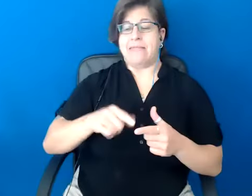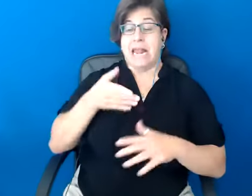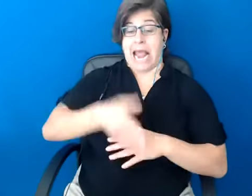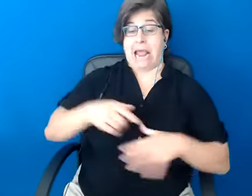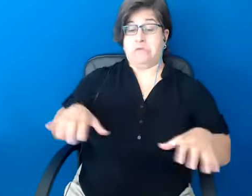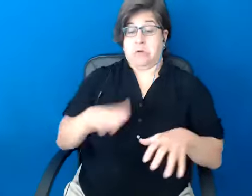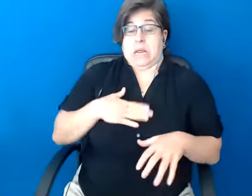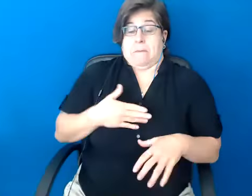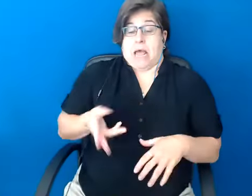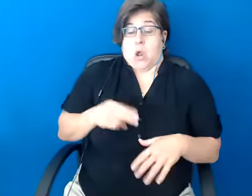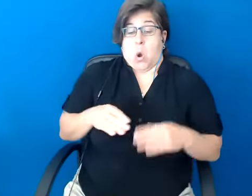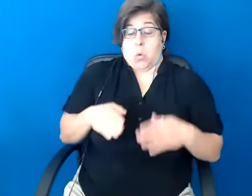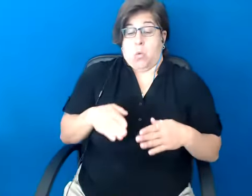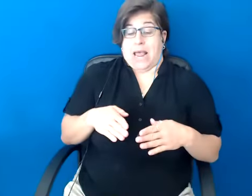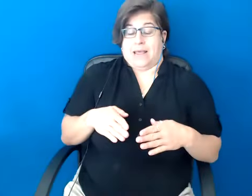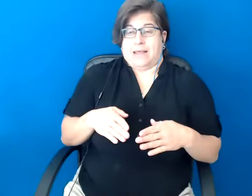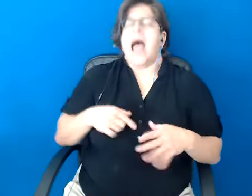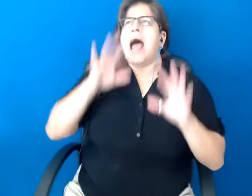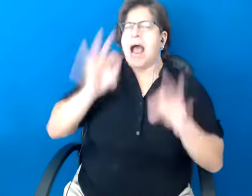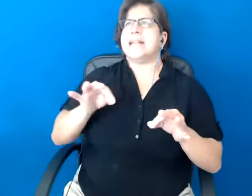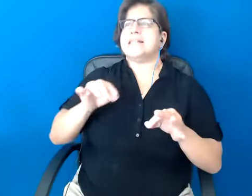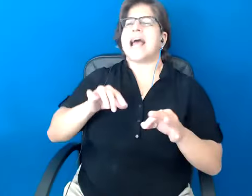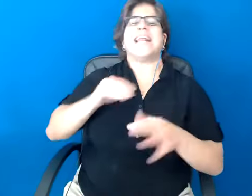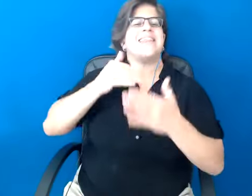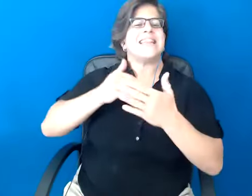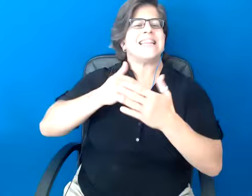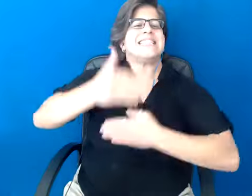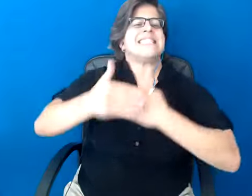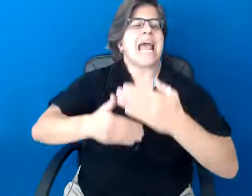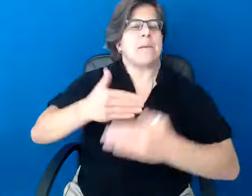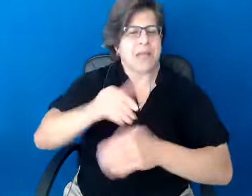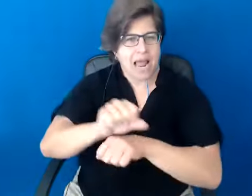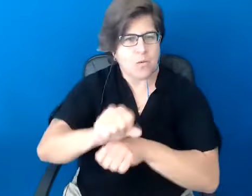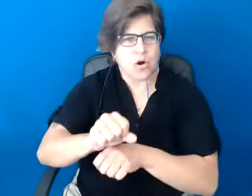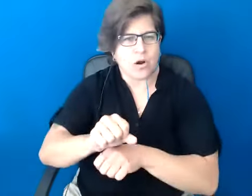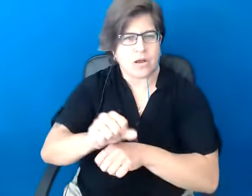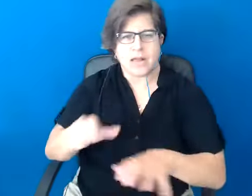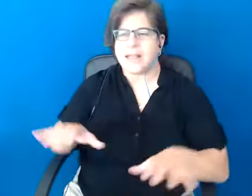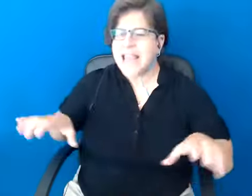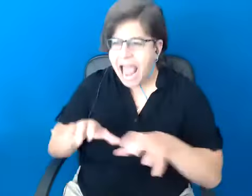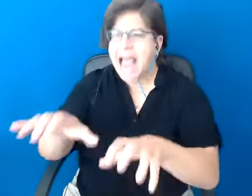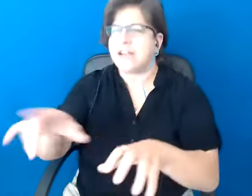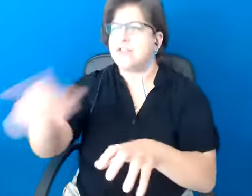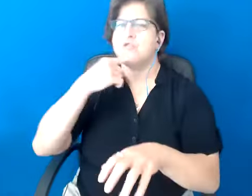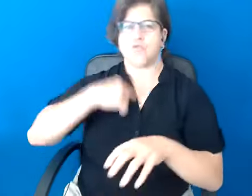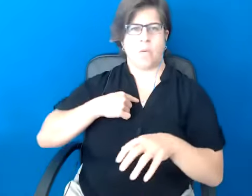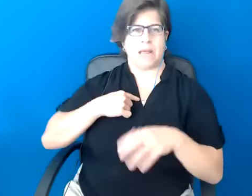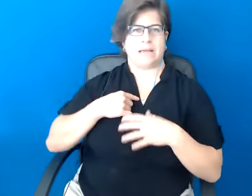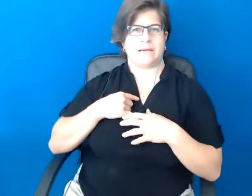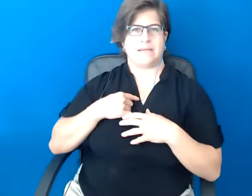grace. And then I decided, after doing it my way for a while, that I would work these steps and I would take